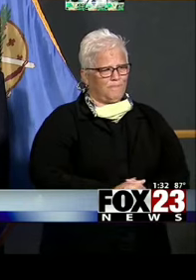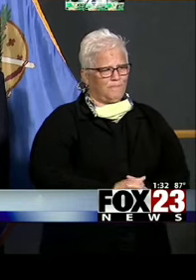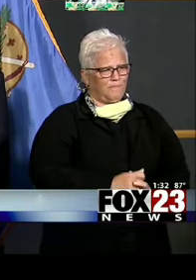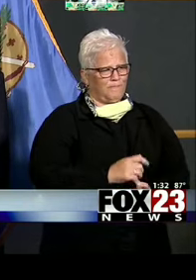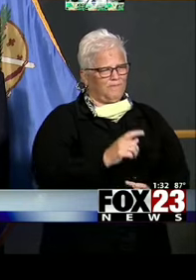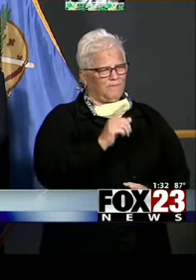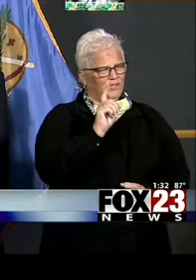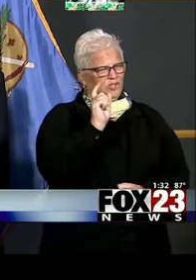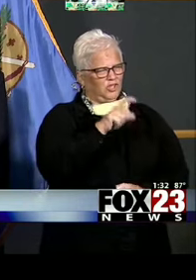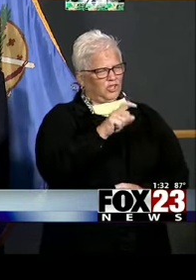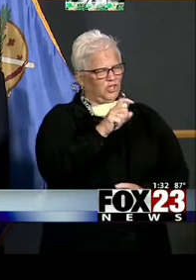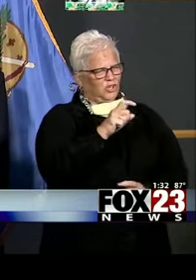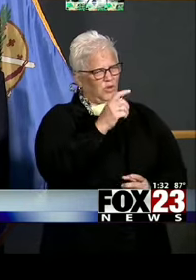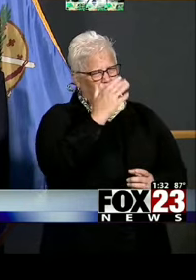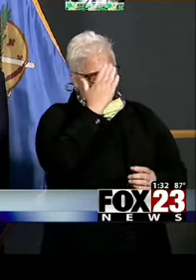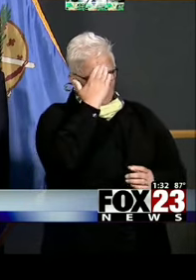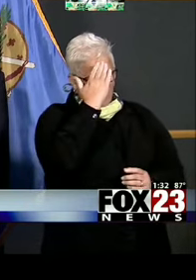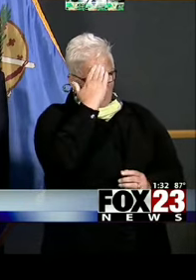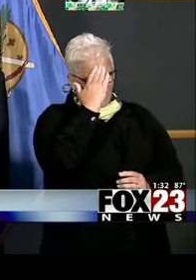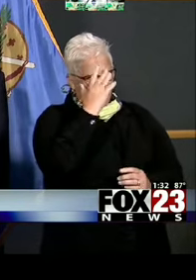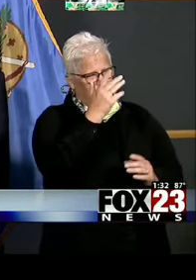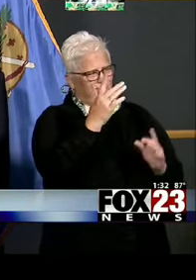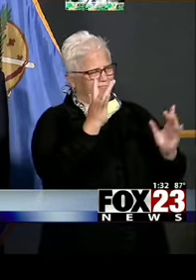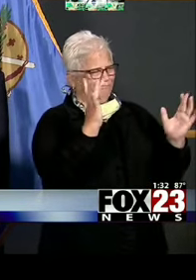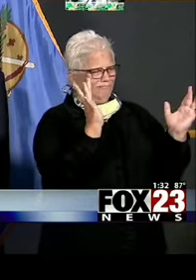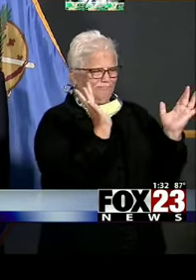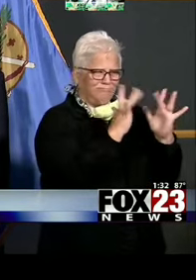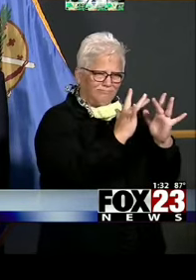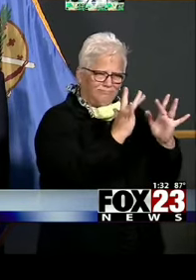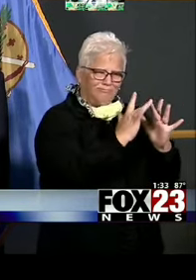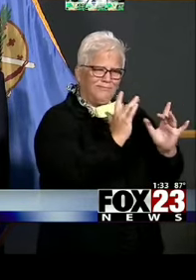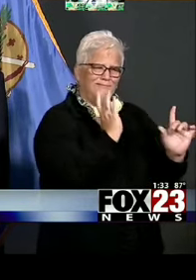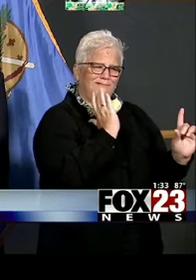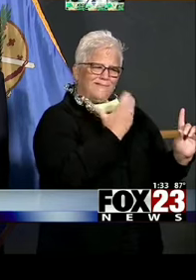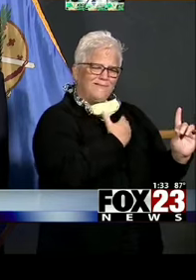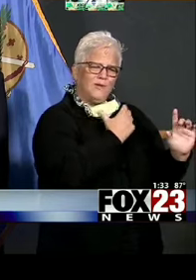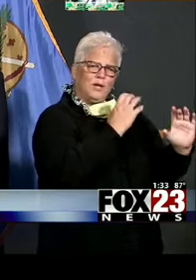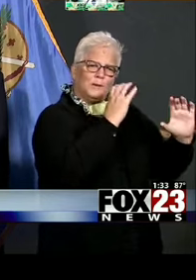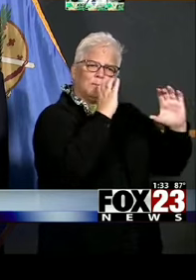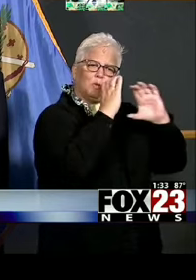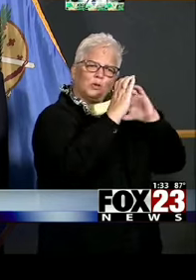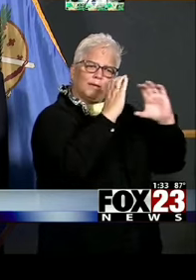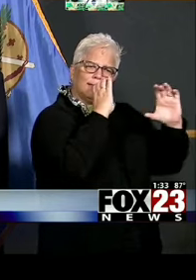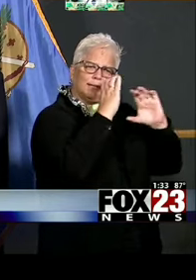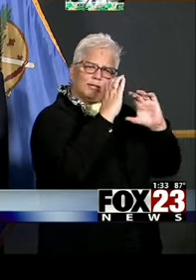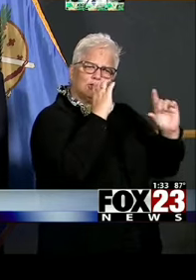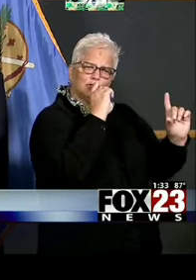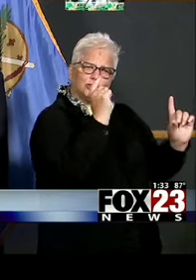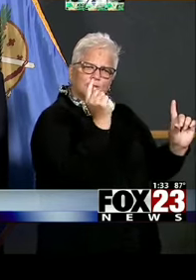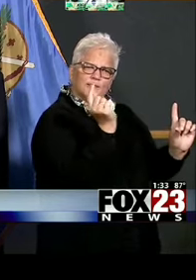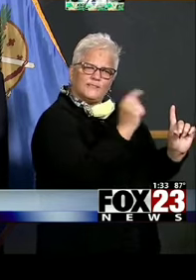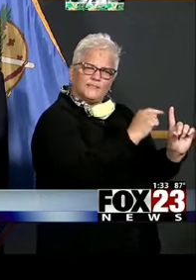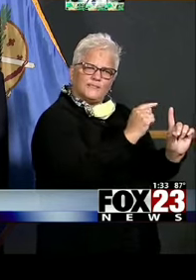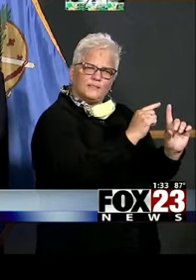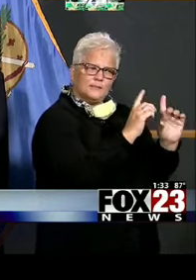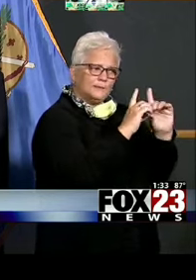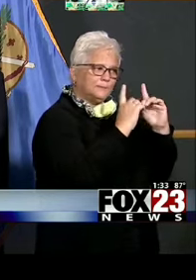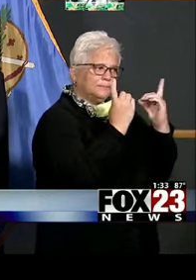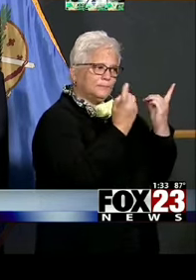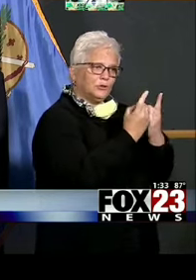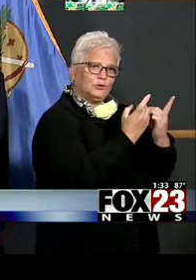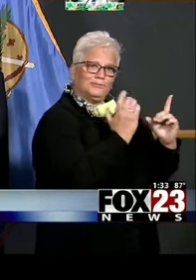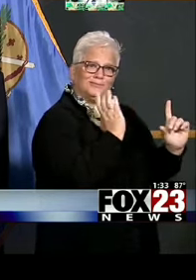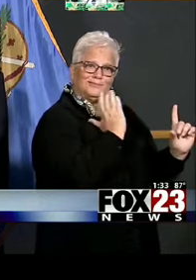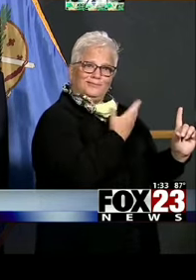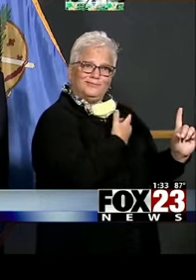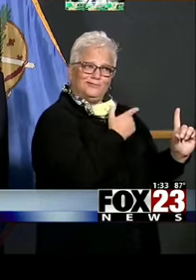car. Ware then reached under his seat for a gun and fired three times at the two officers, according to the affidavit. Johnson was shot